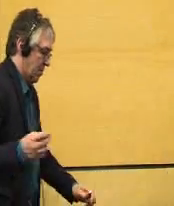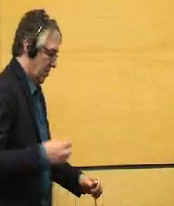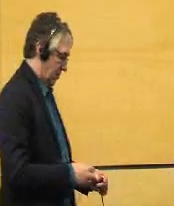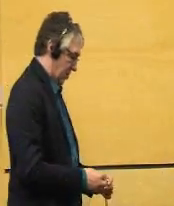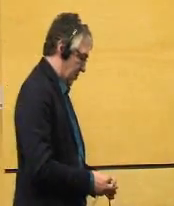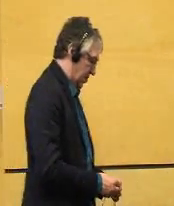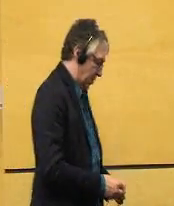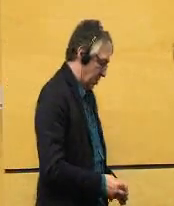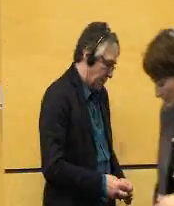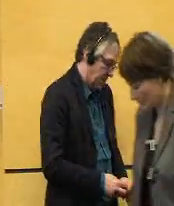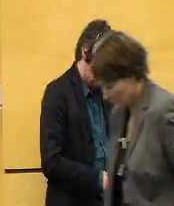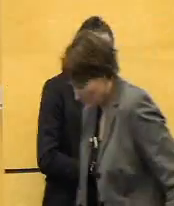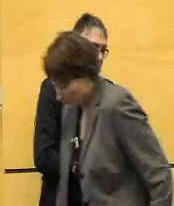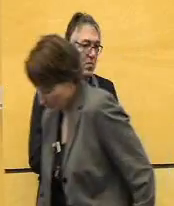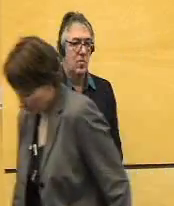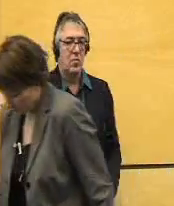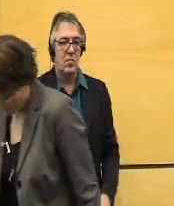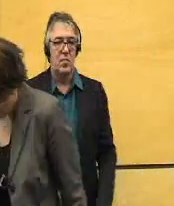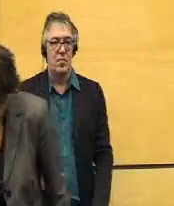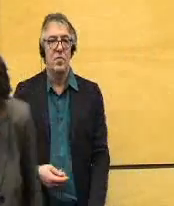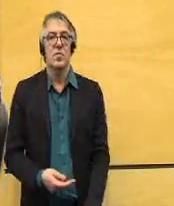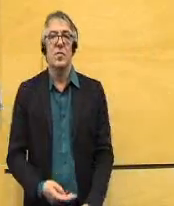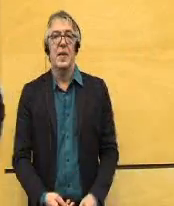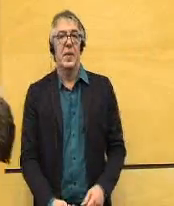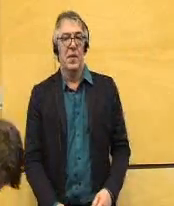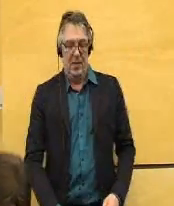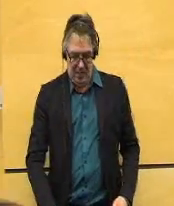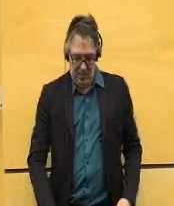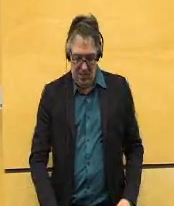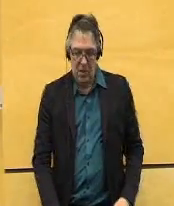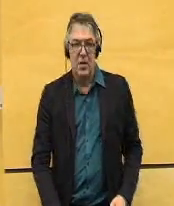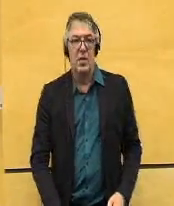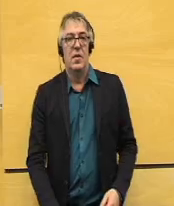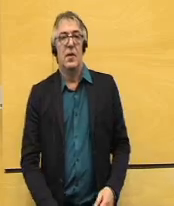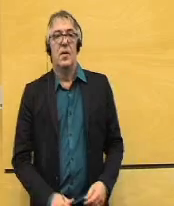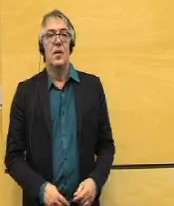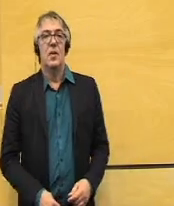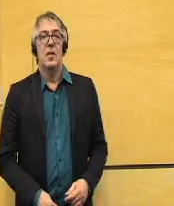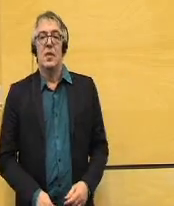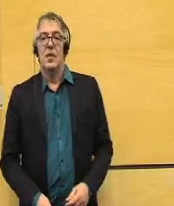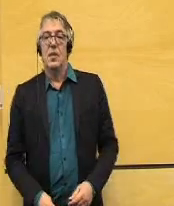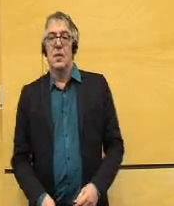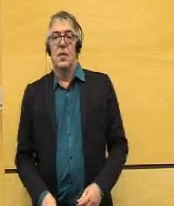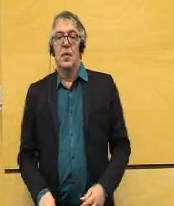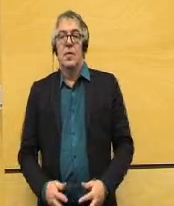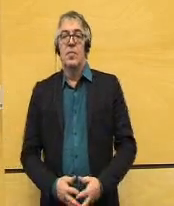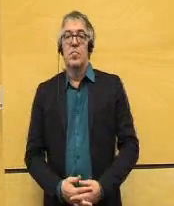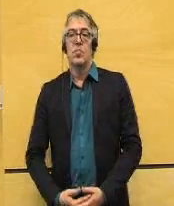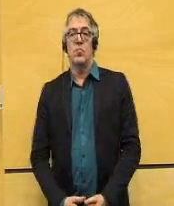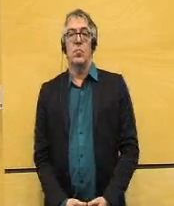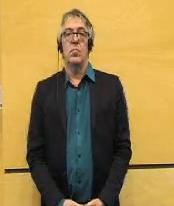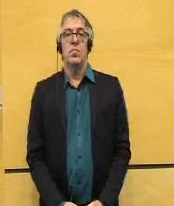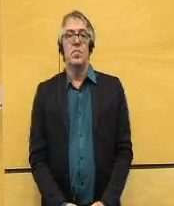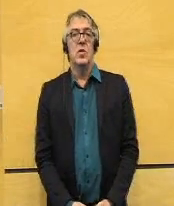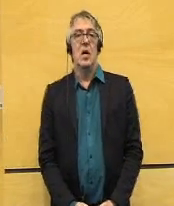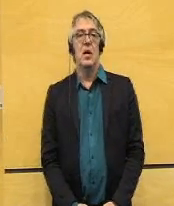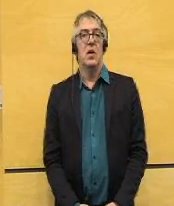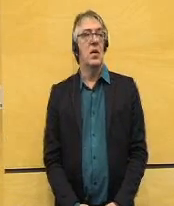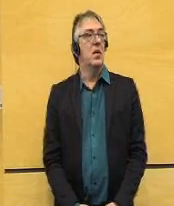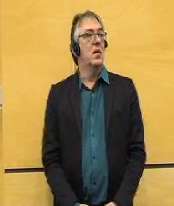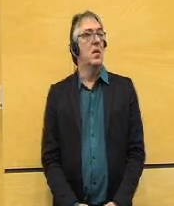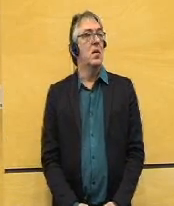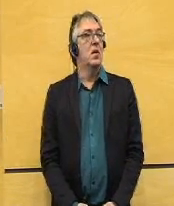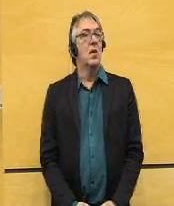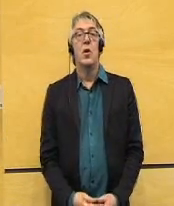Thank you, Dr. Dharani from the Public Health Ministry. May I, in question 3, number 3,